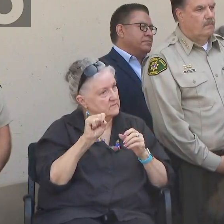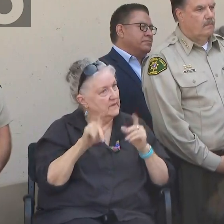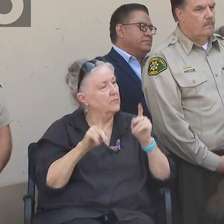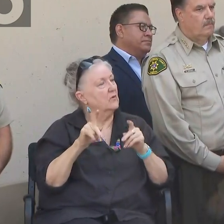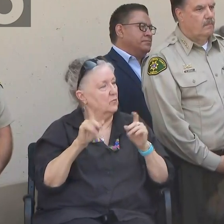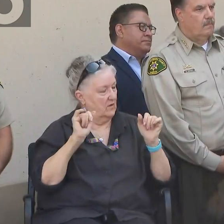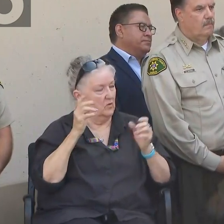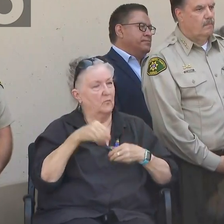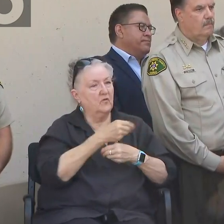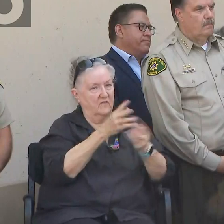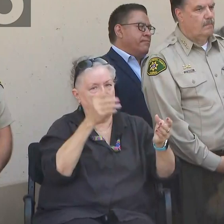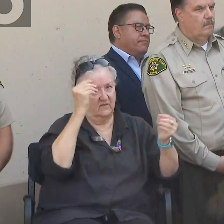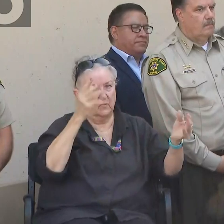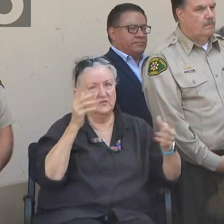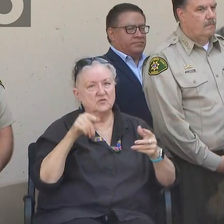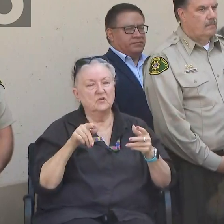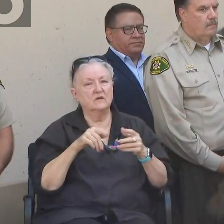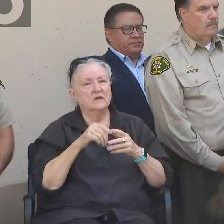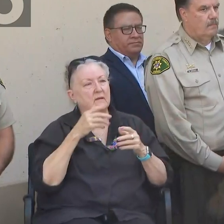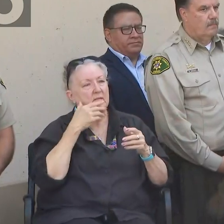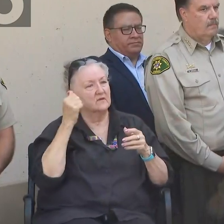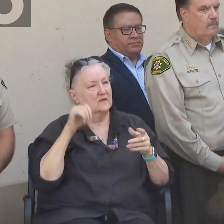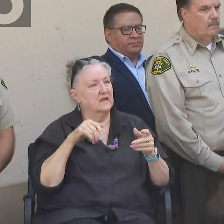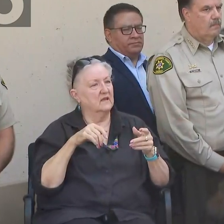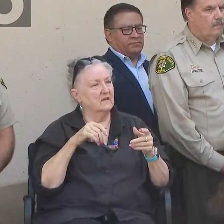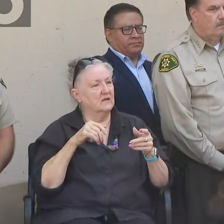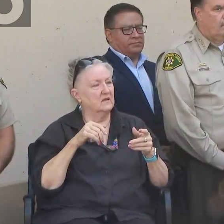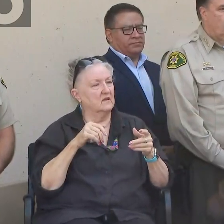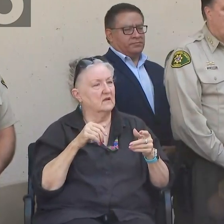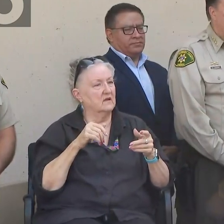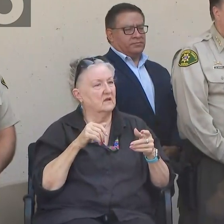that information to you as best as we can. Thank you very much.